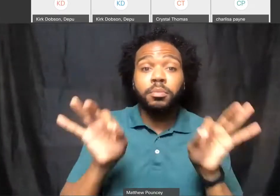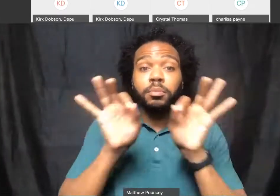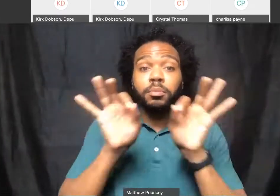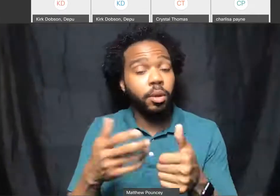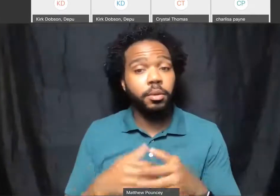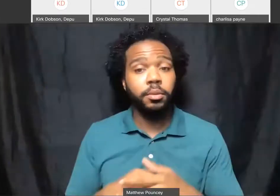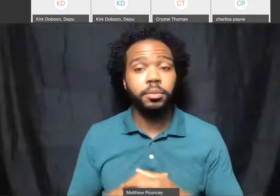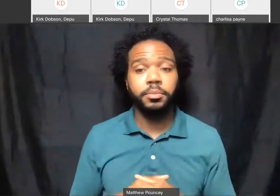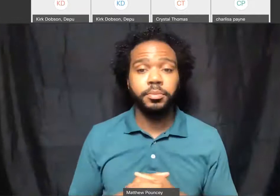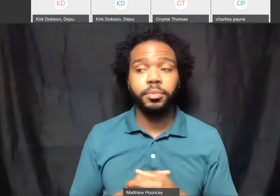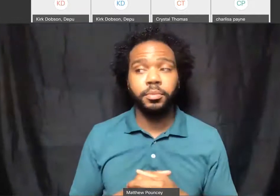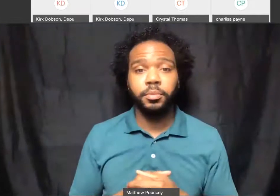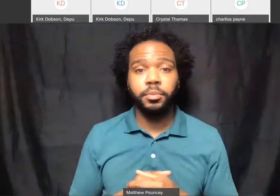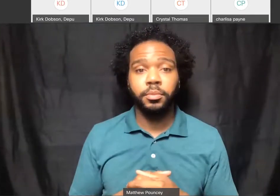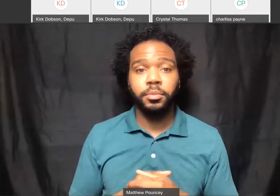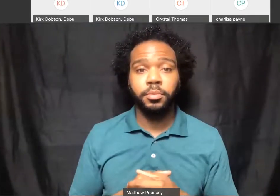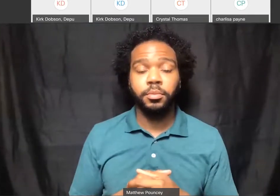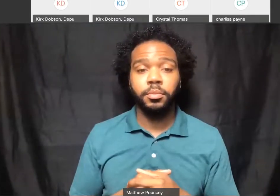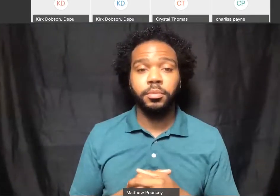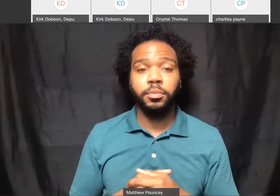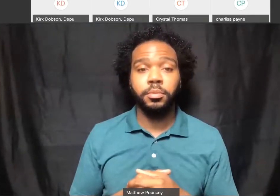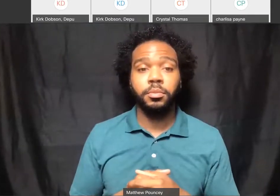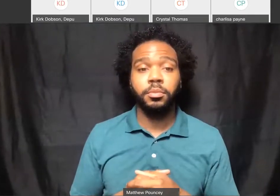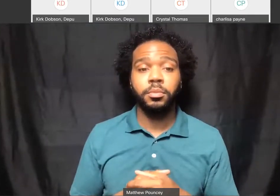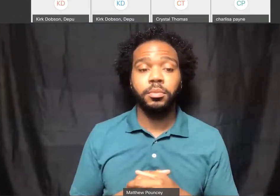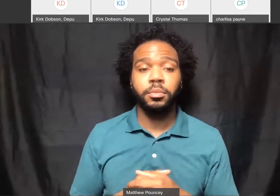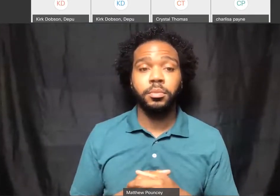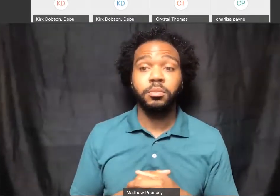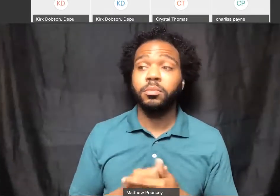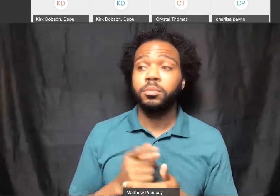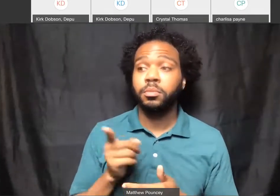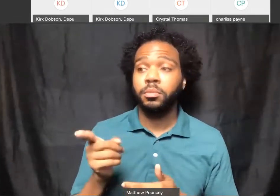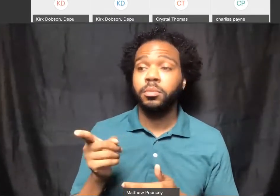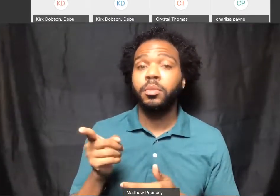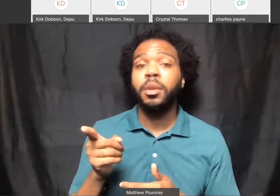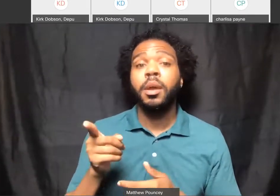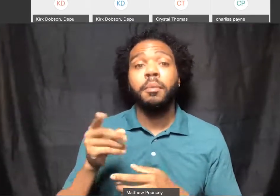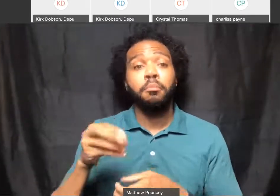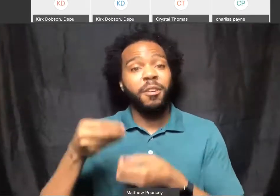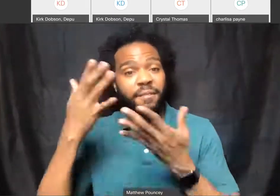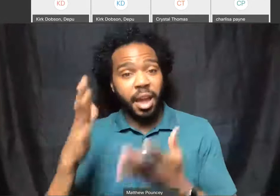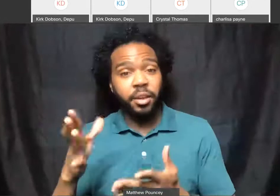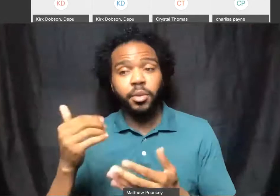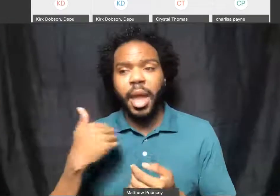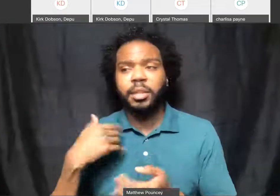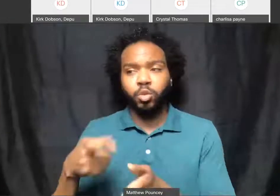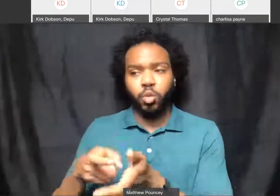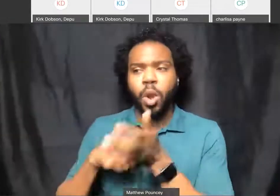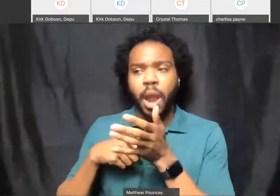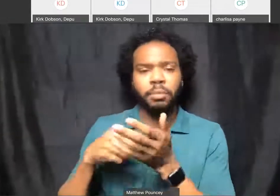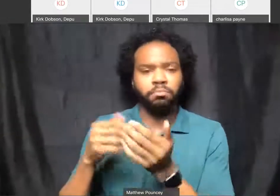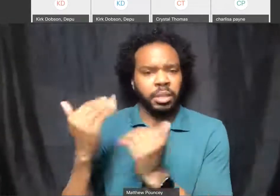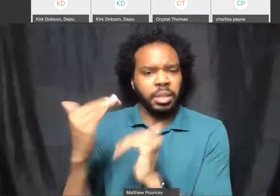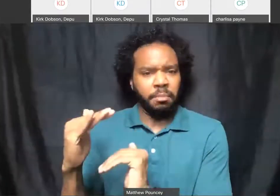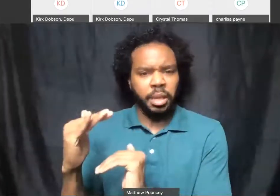you know, while the provider is required to put limits on when visitors come in, they have to agree to be, you know, they